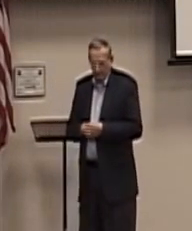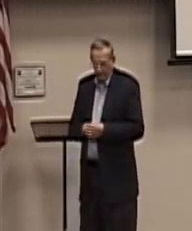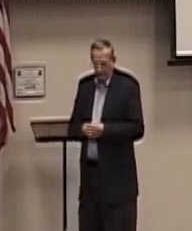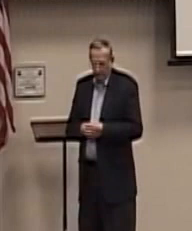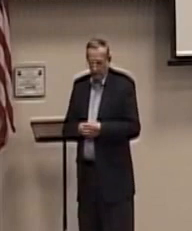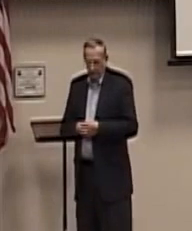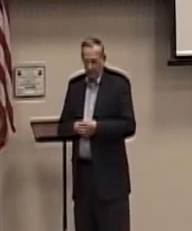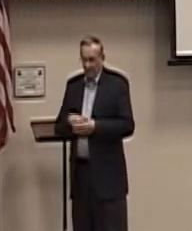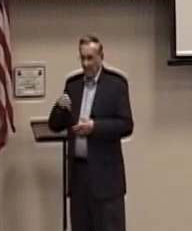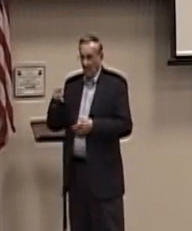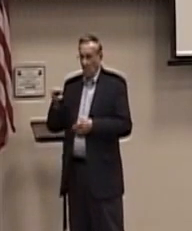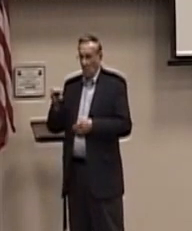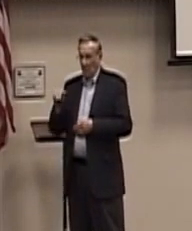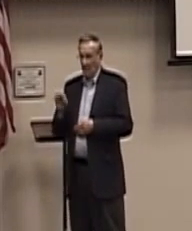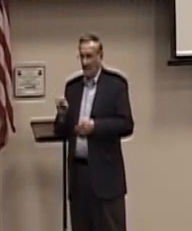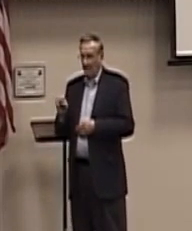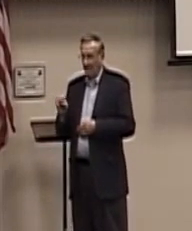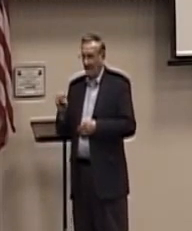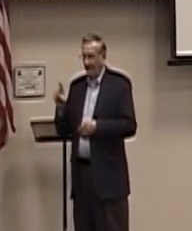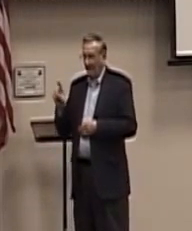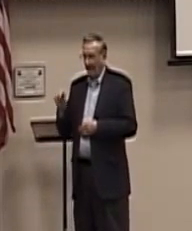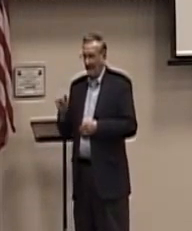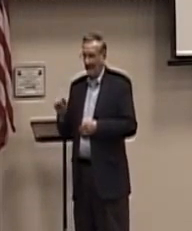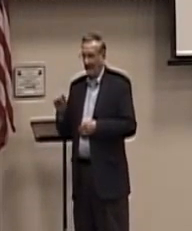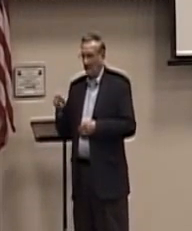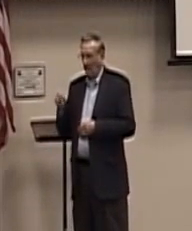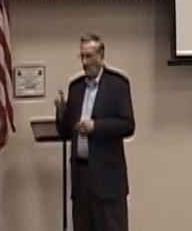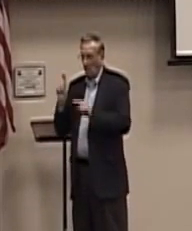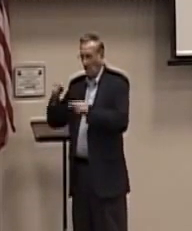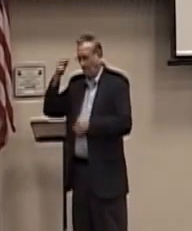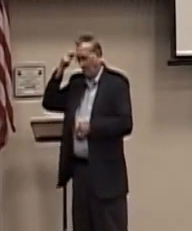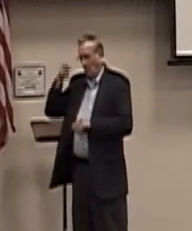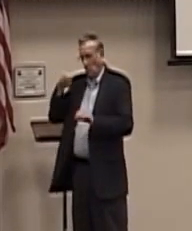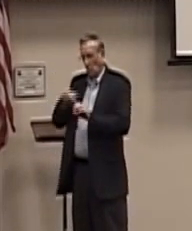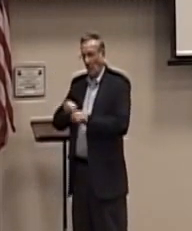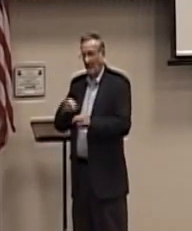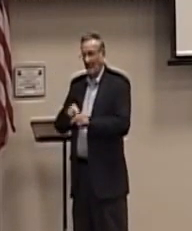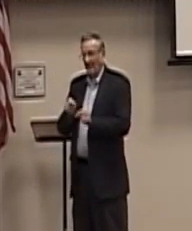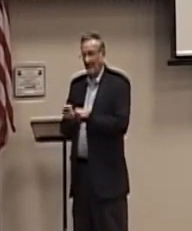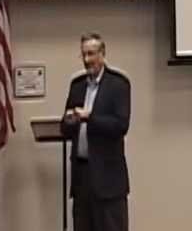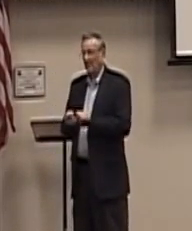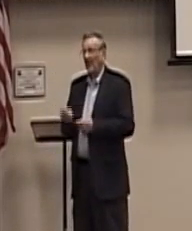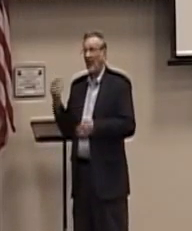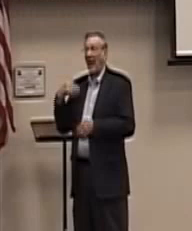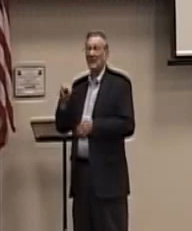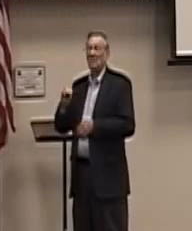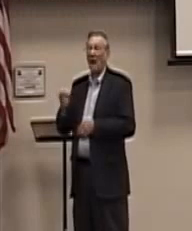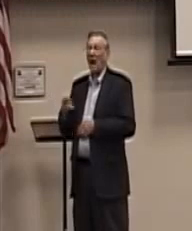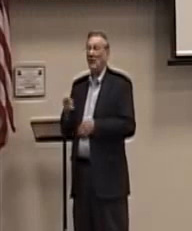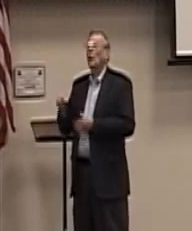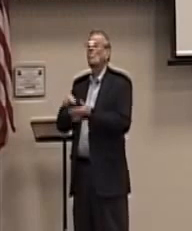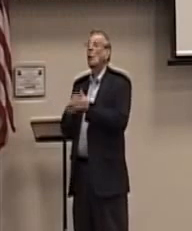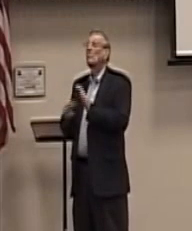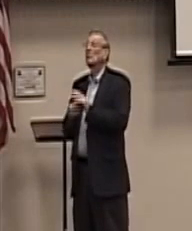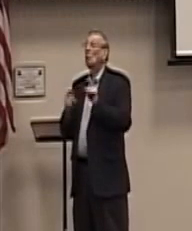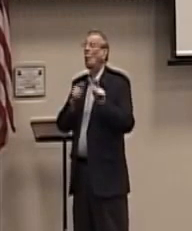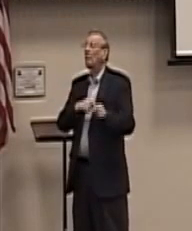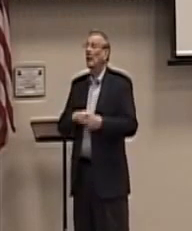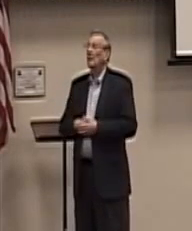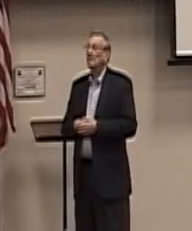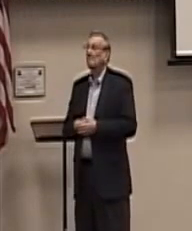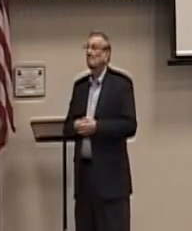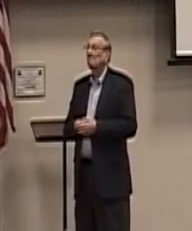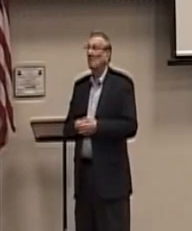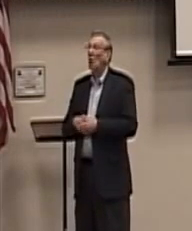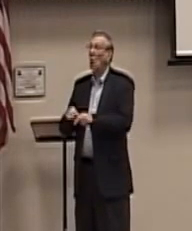Princeton and Danny Palmer went down to Mexico City and joined this team March of last year, and their purpose for going in the